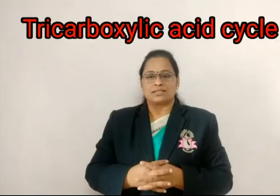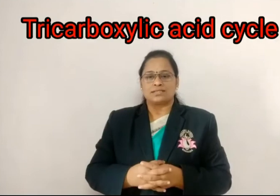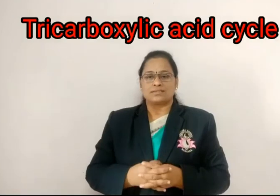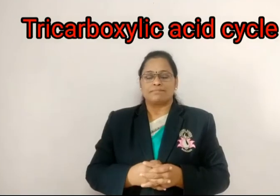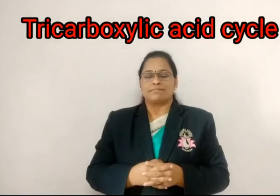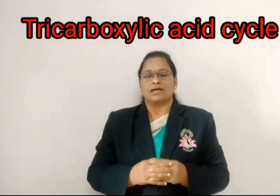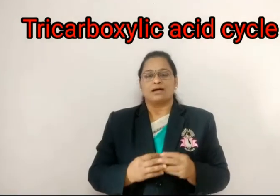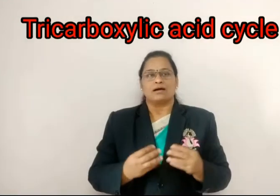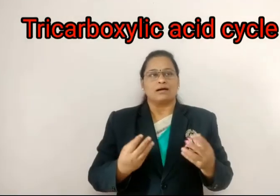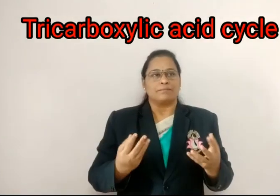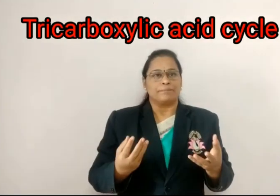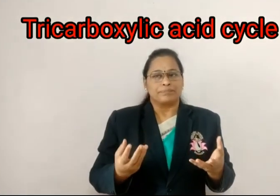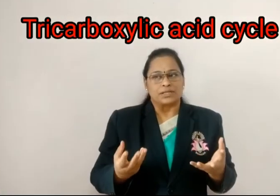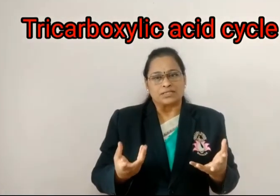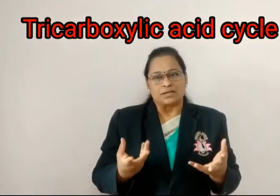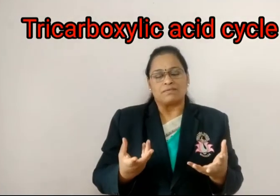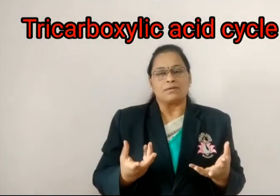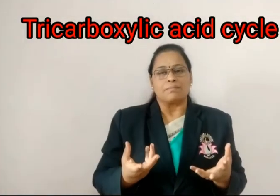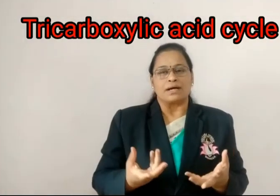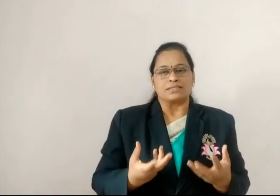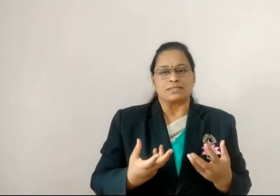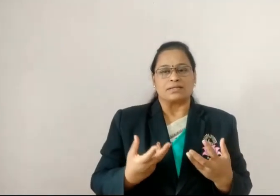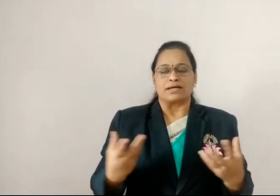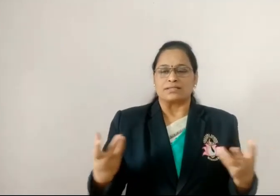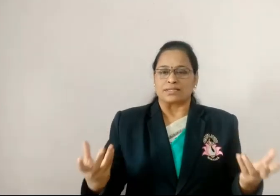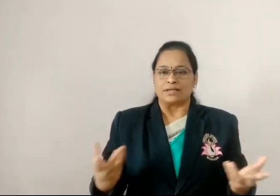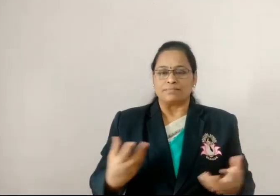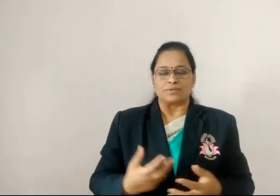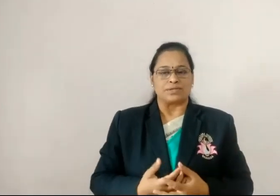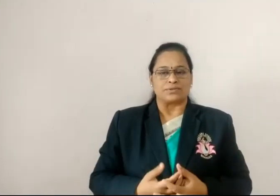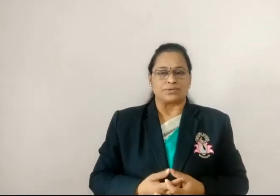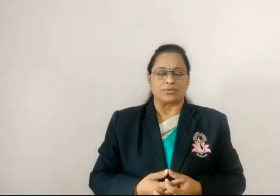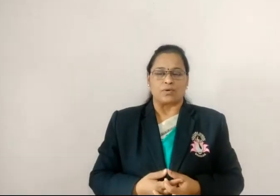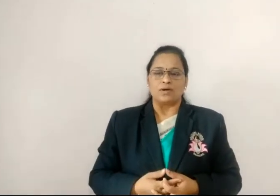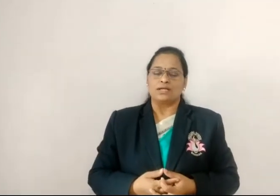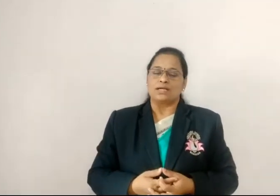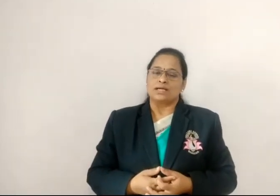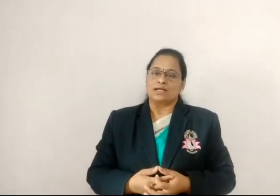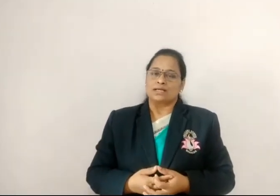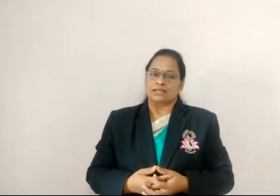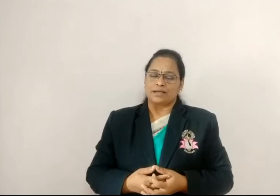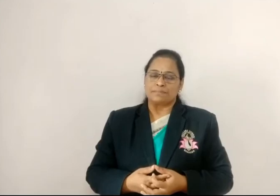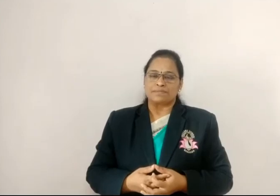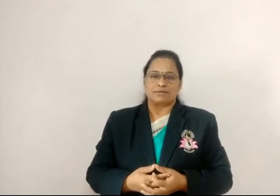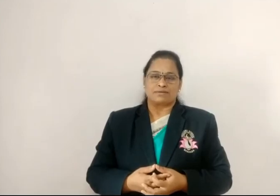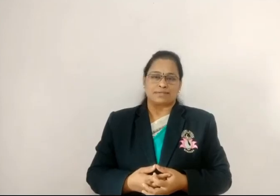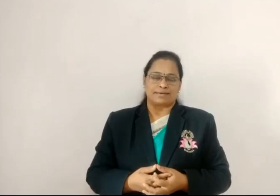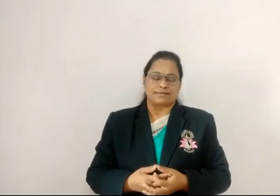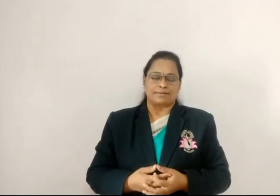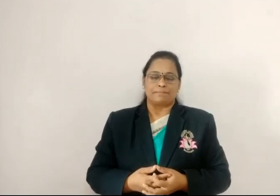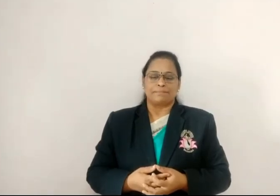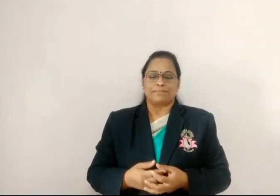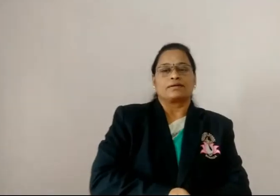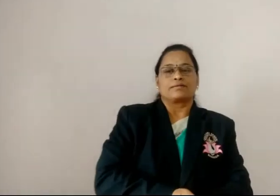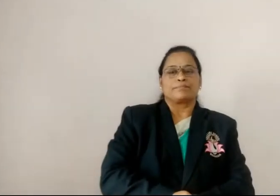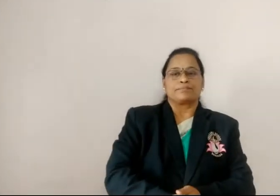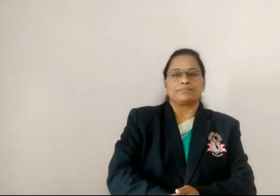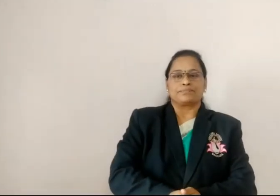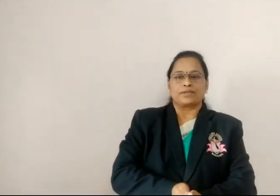is discovered by Sir Hans Krebs, so it is also called Krebs cycle. If